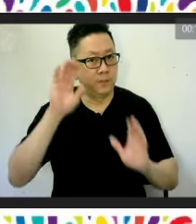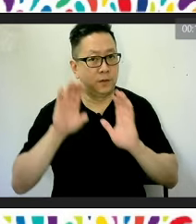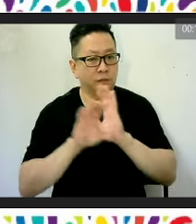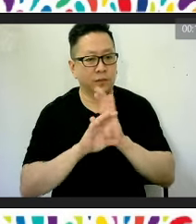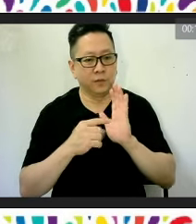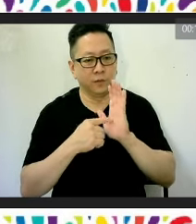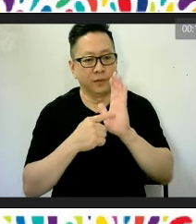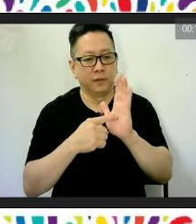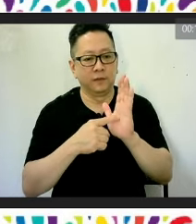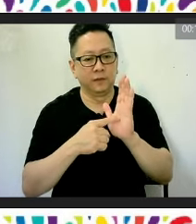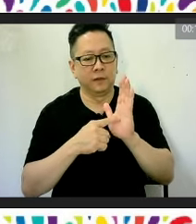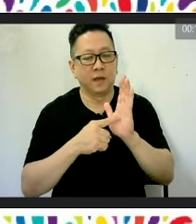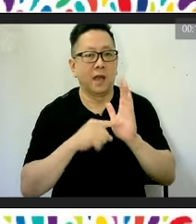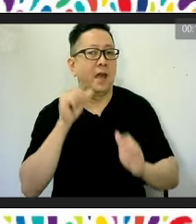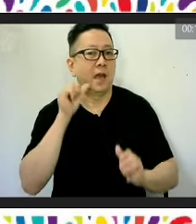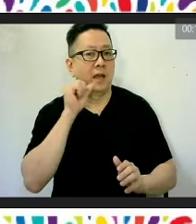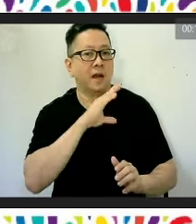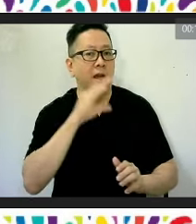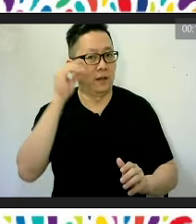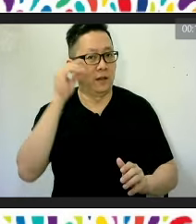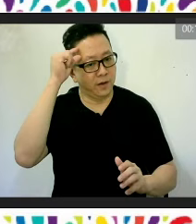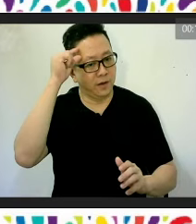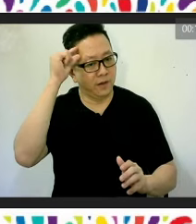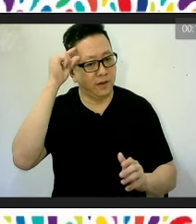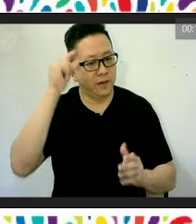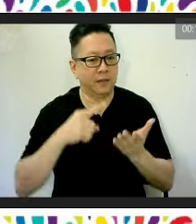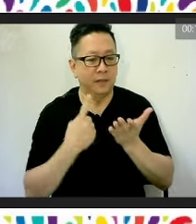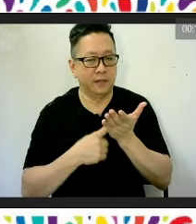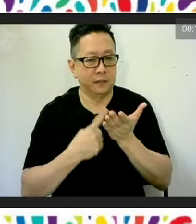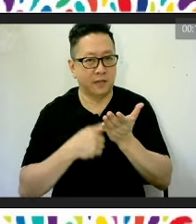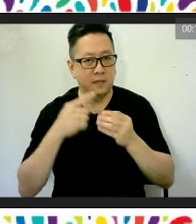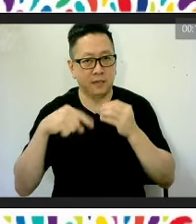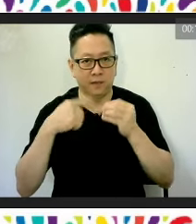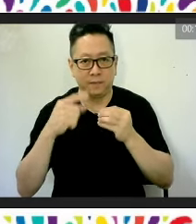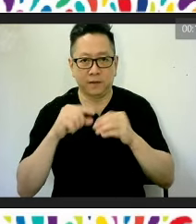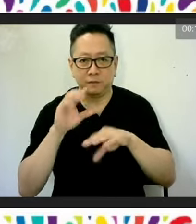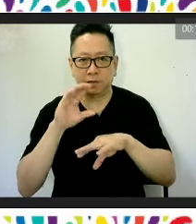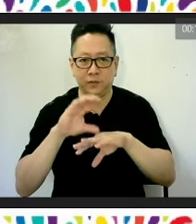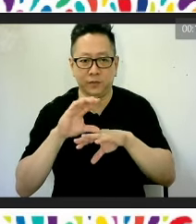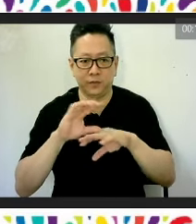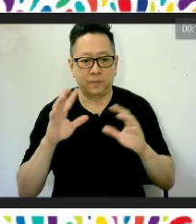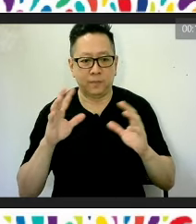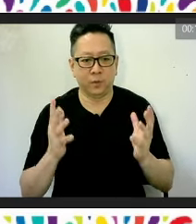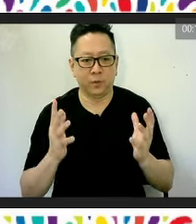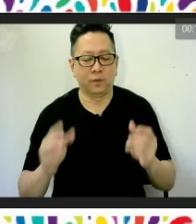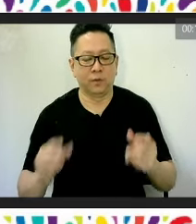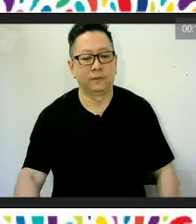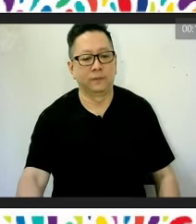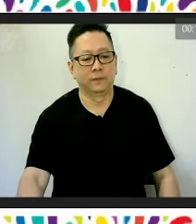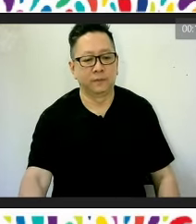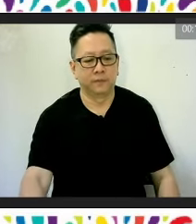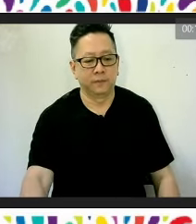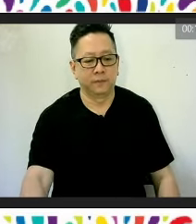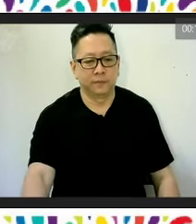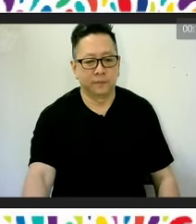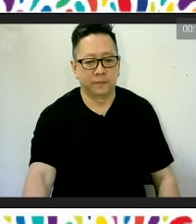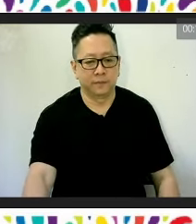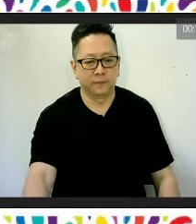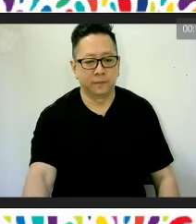Okay. The picture showing Anna and Gray discussing about crystal ball.